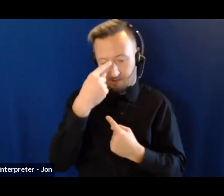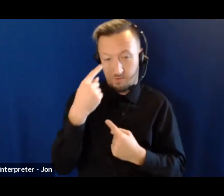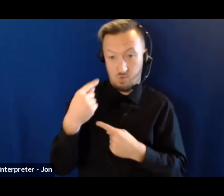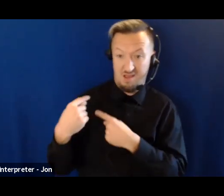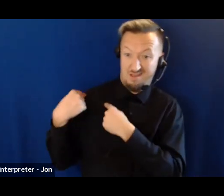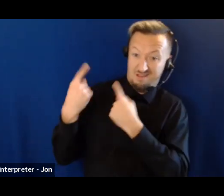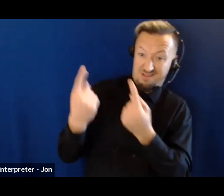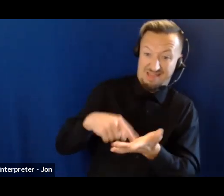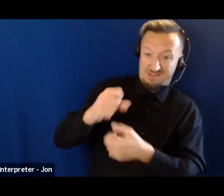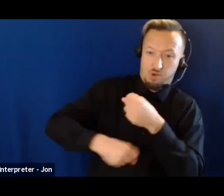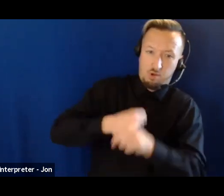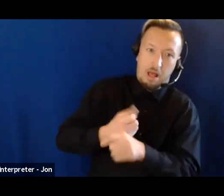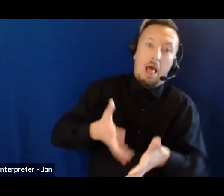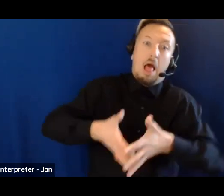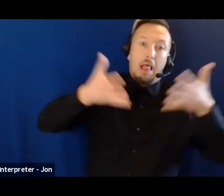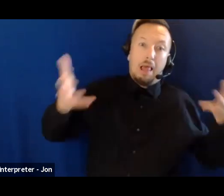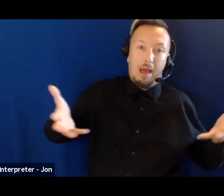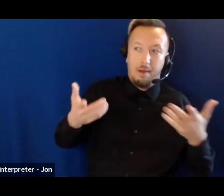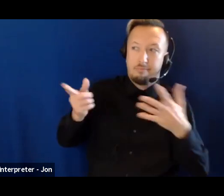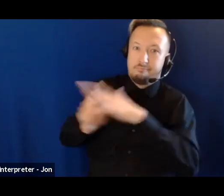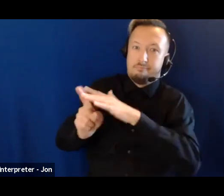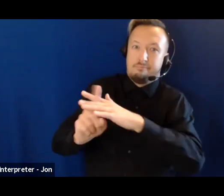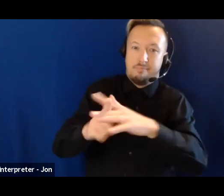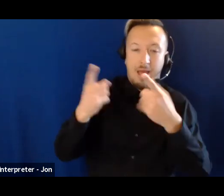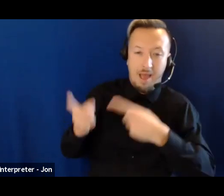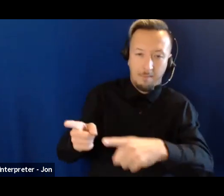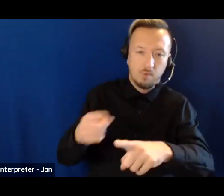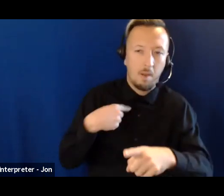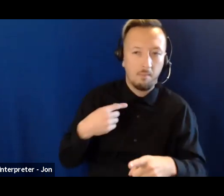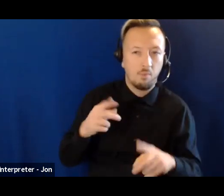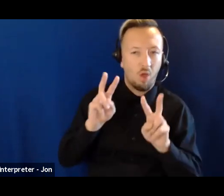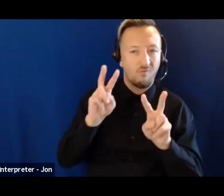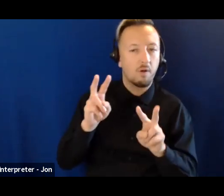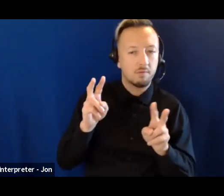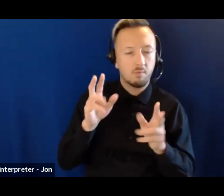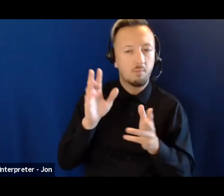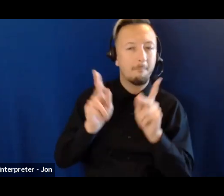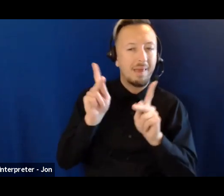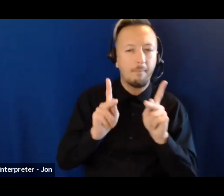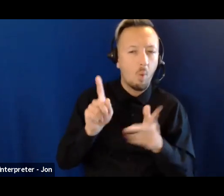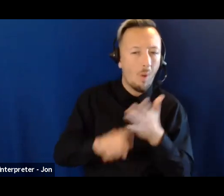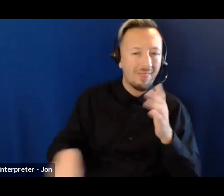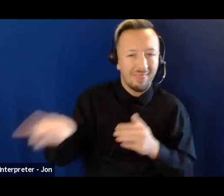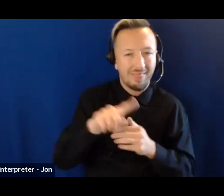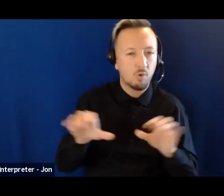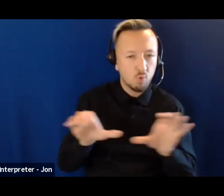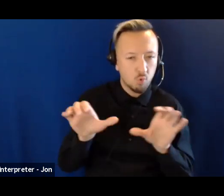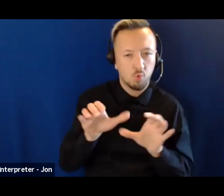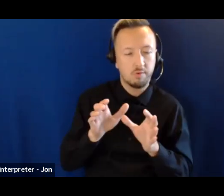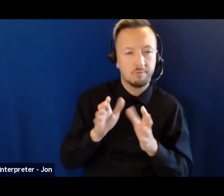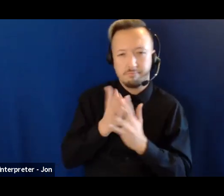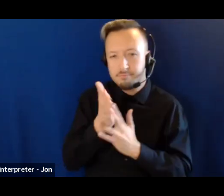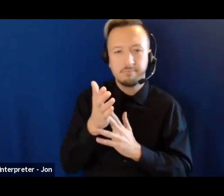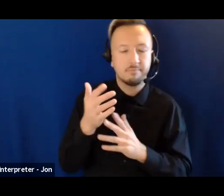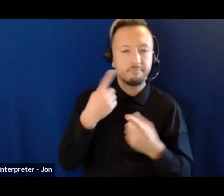year, and it'll be good to listen to what people have done to go through that